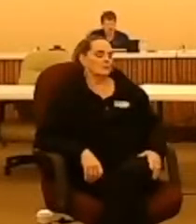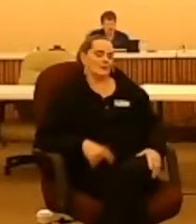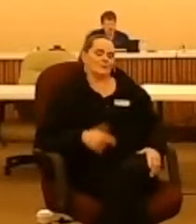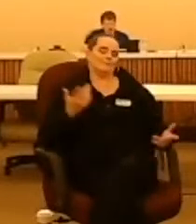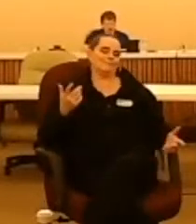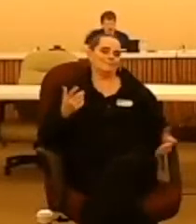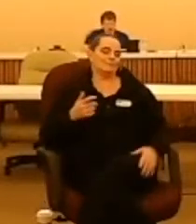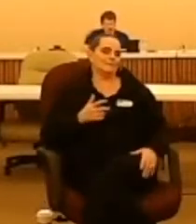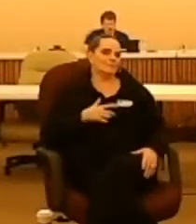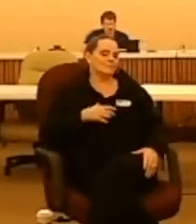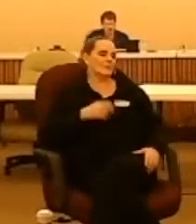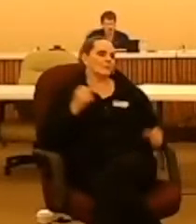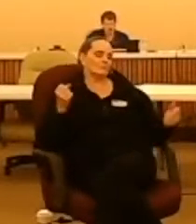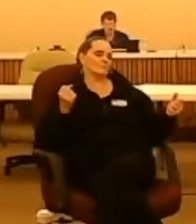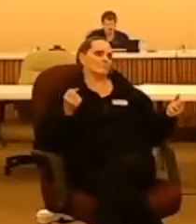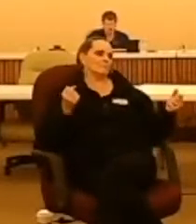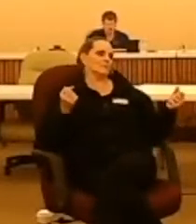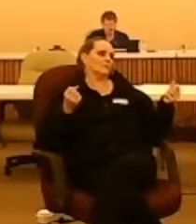of ifs, what's in. Yep.